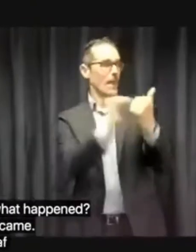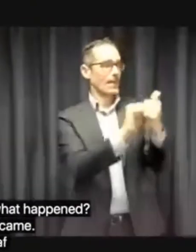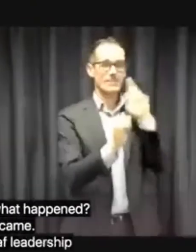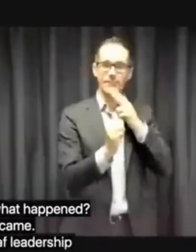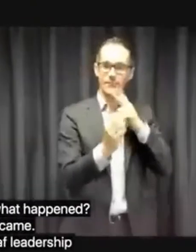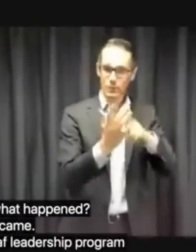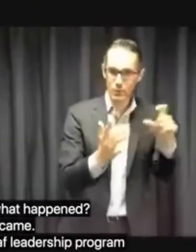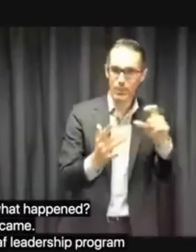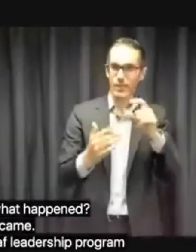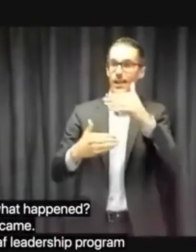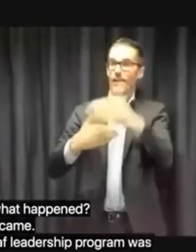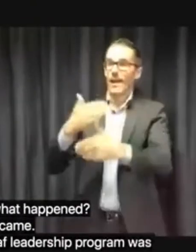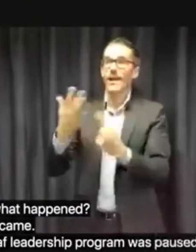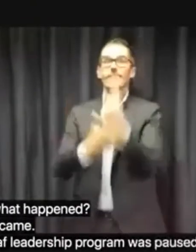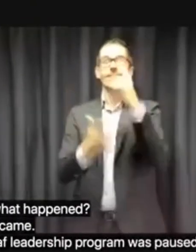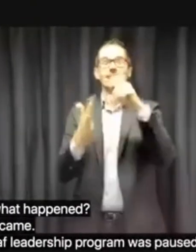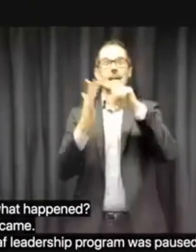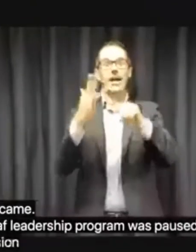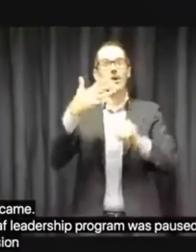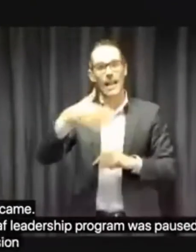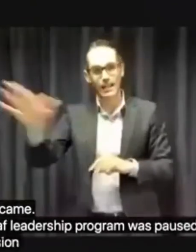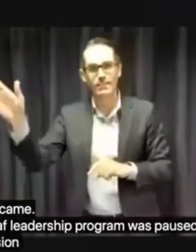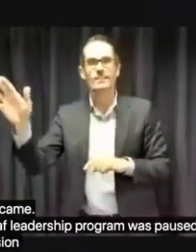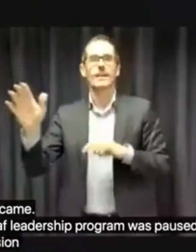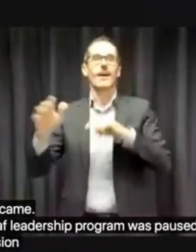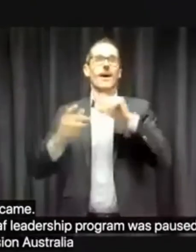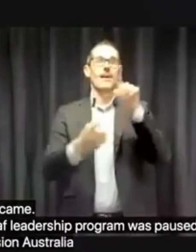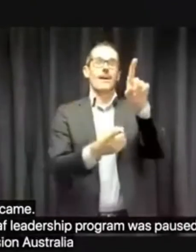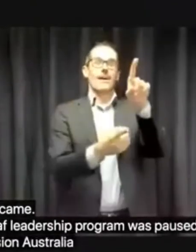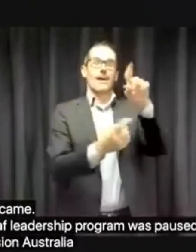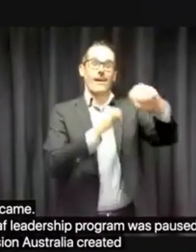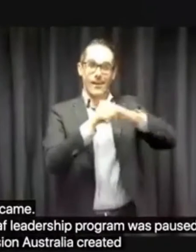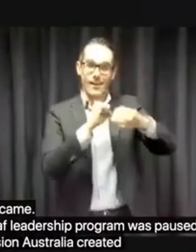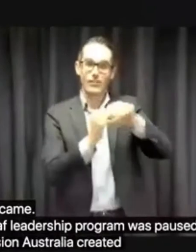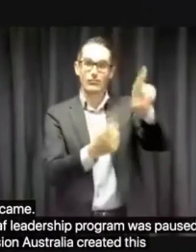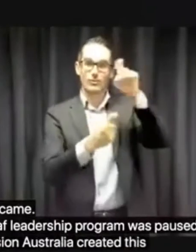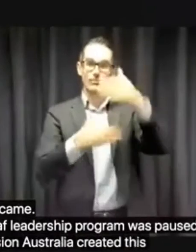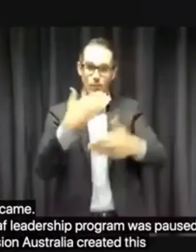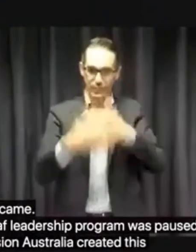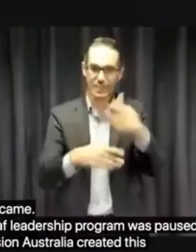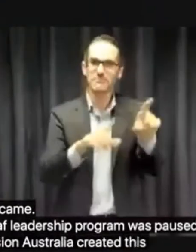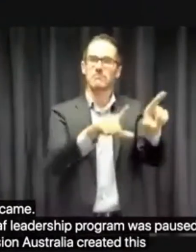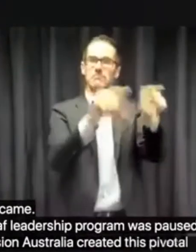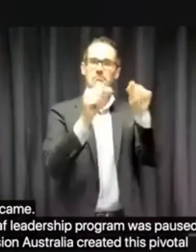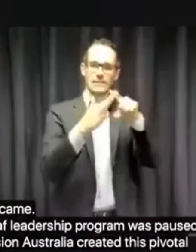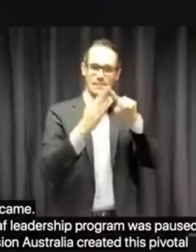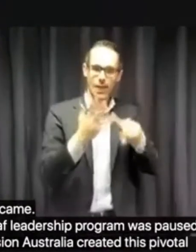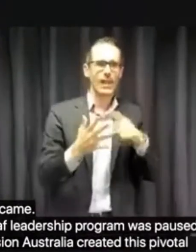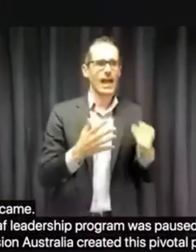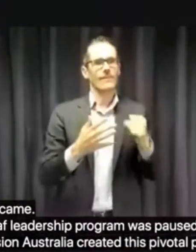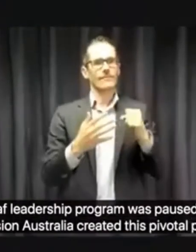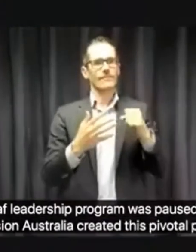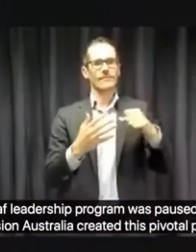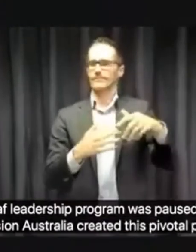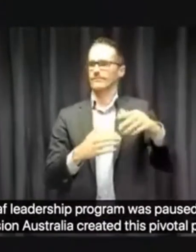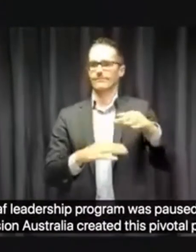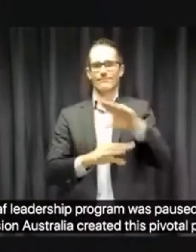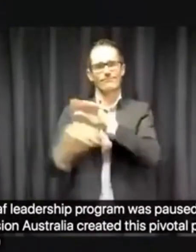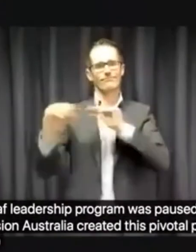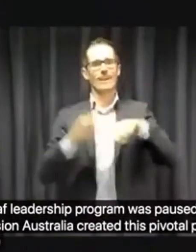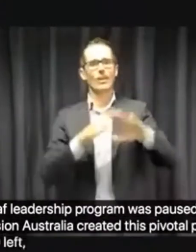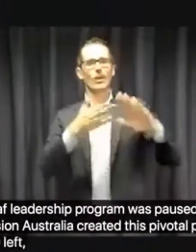Australia created this pivotal program with Victoria, and the CEO left. They advertised the Victoria recruitment process,